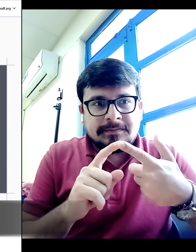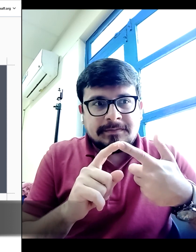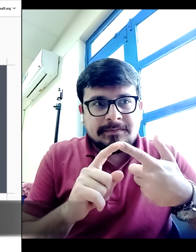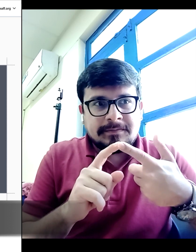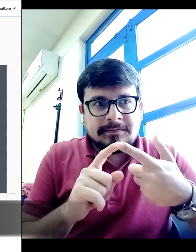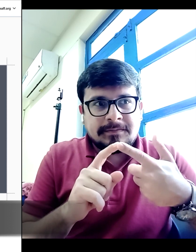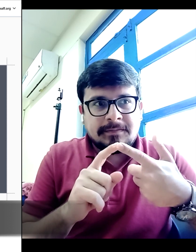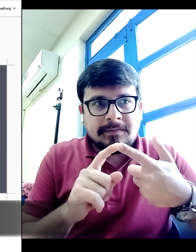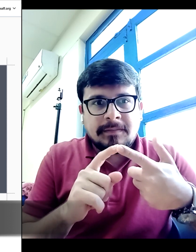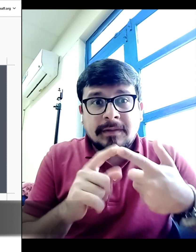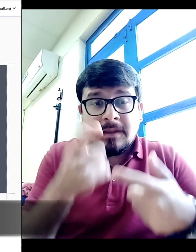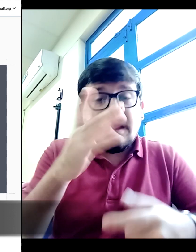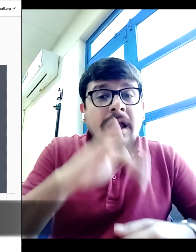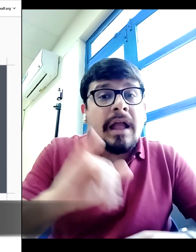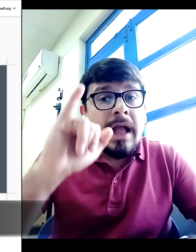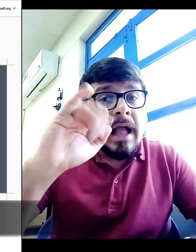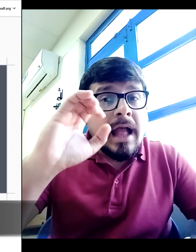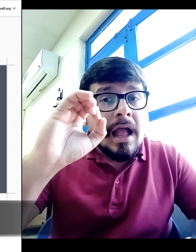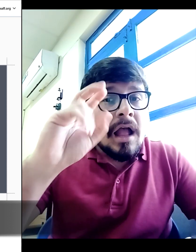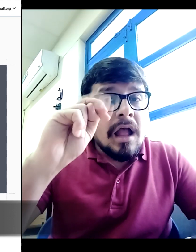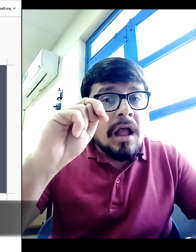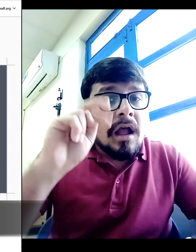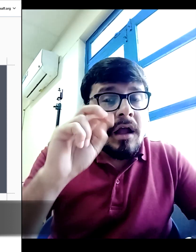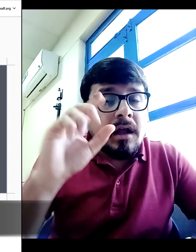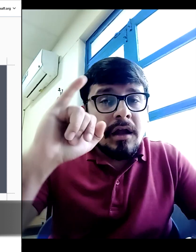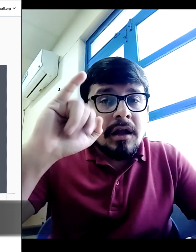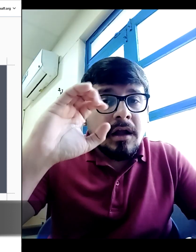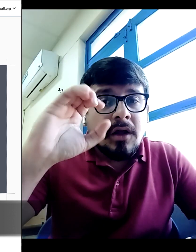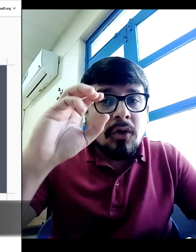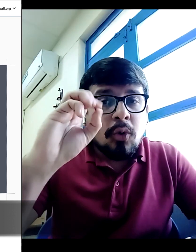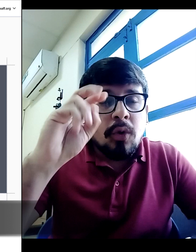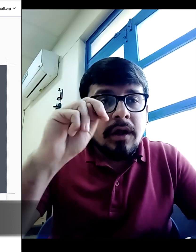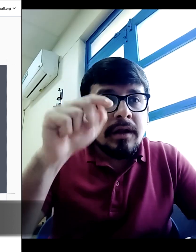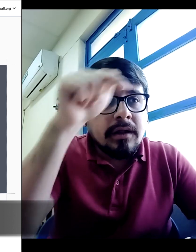color, or maybe I would like to use